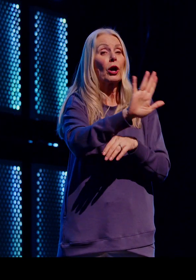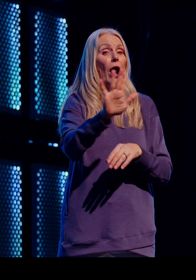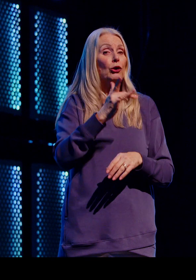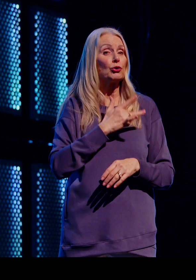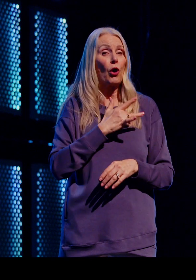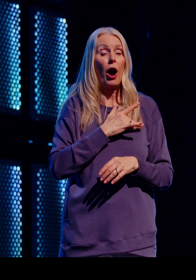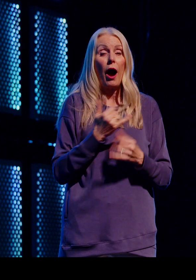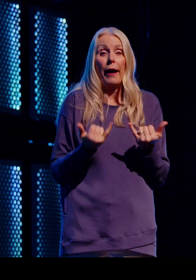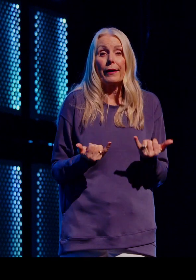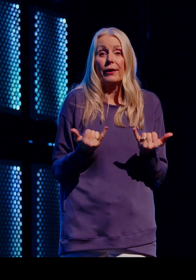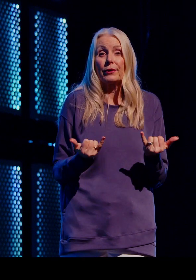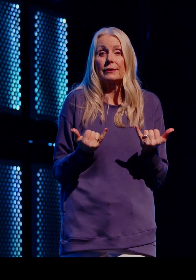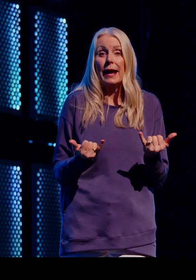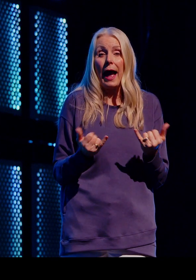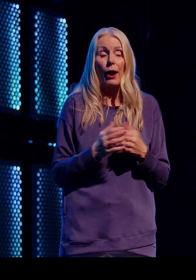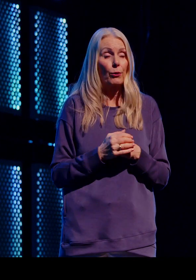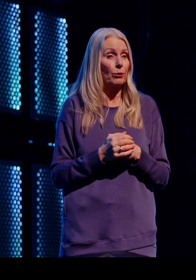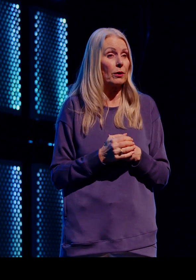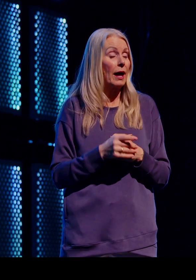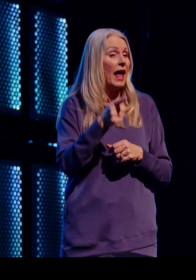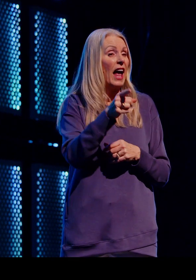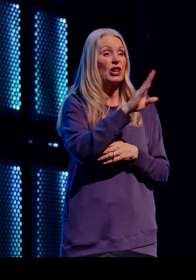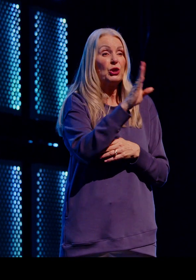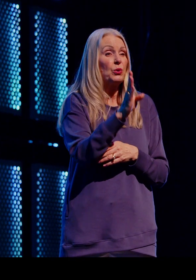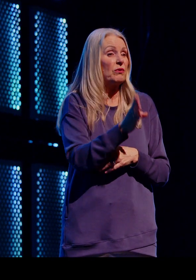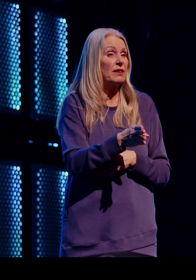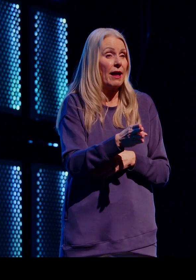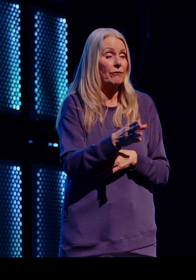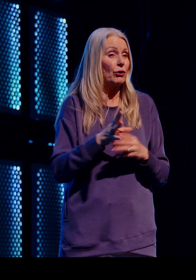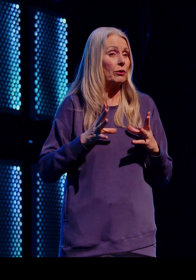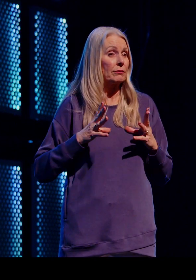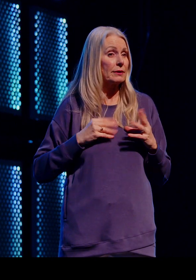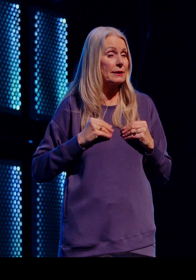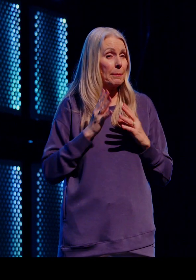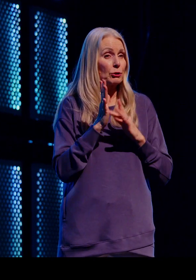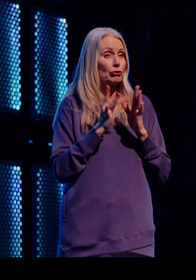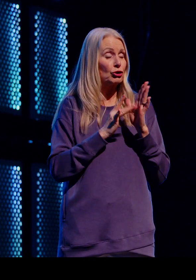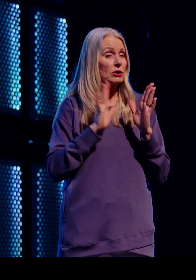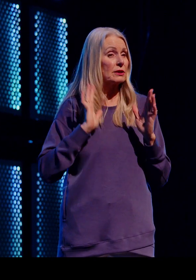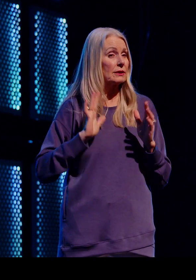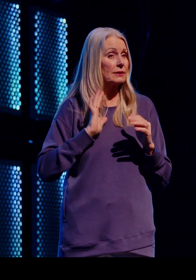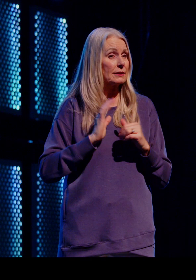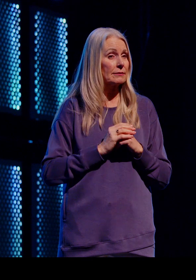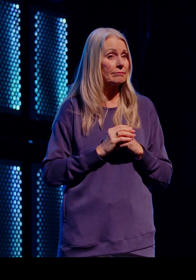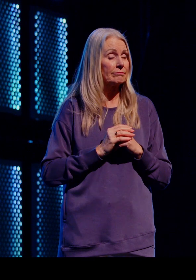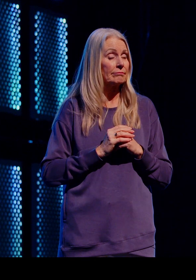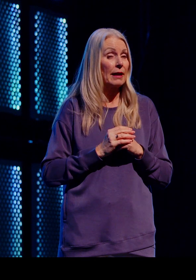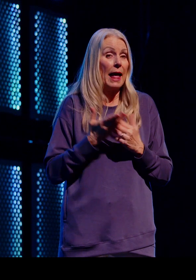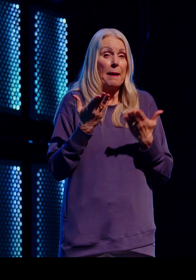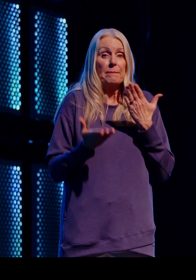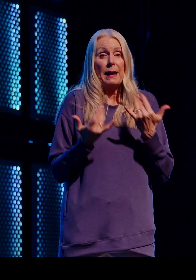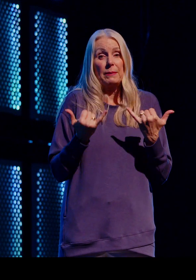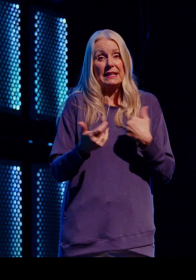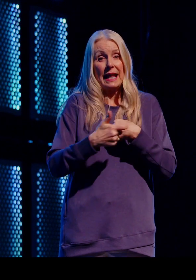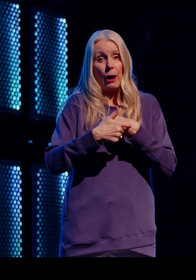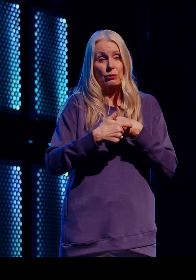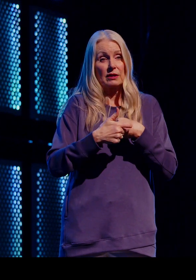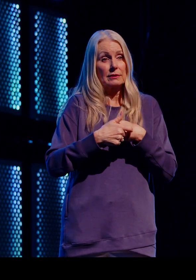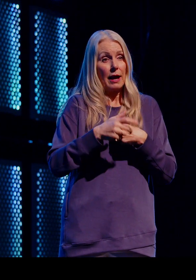heart. And you have never given your heart to Jesus. And maybe now's the